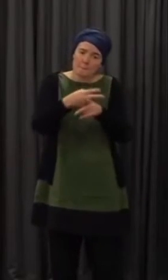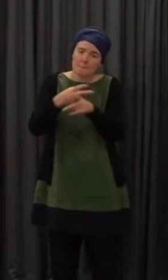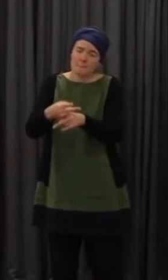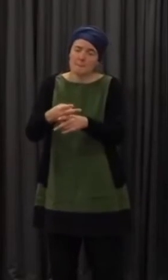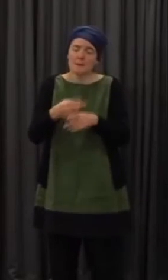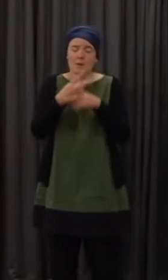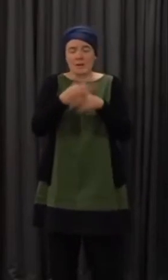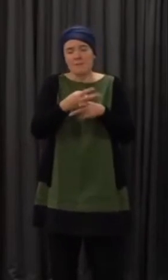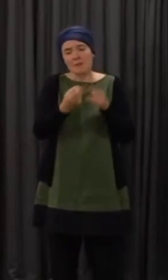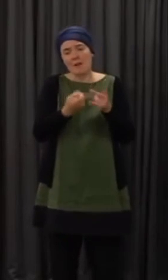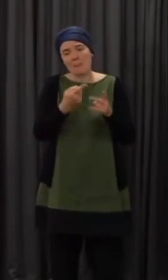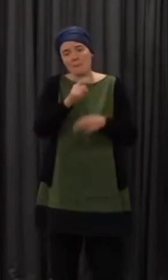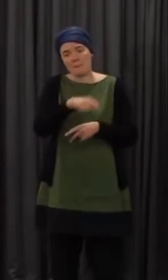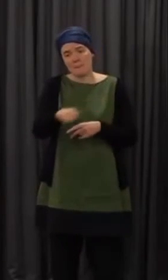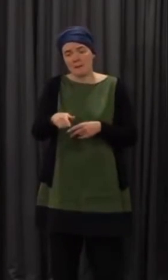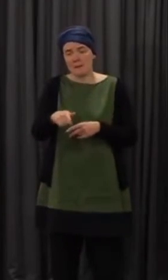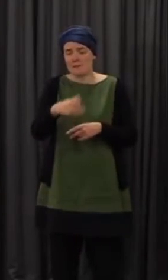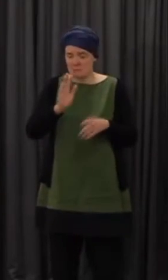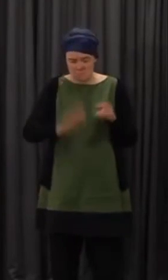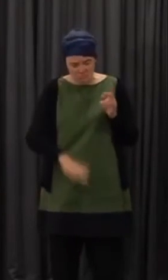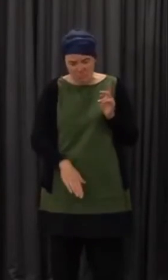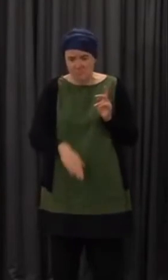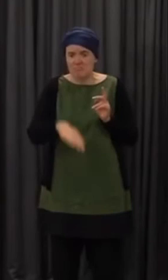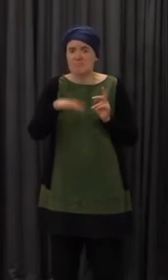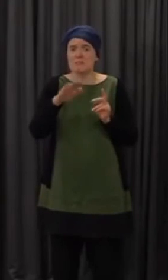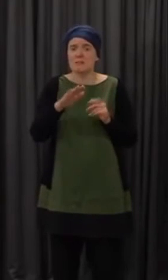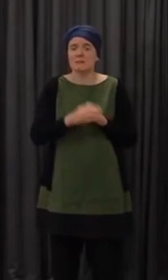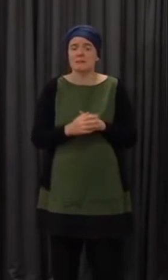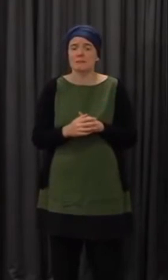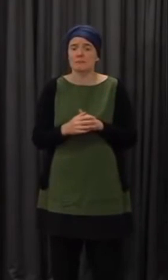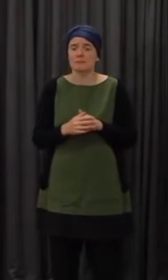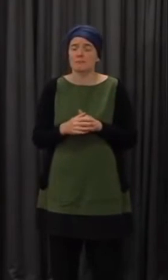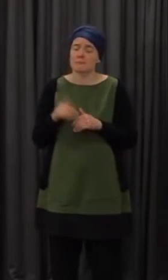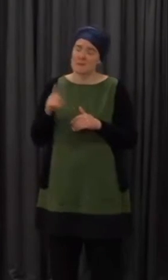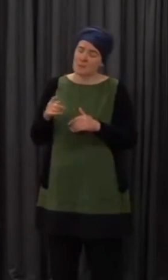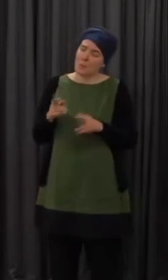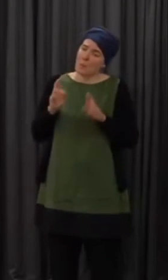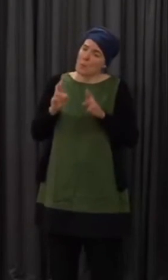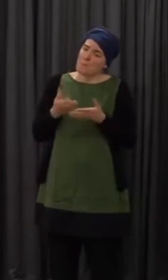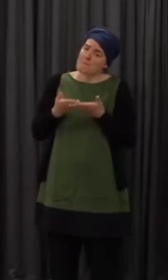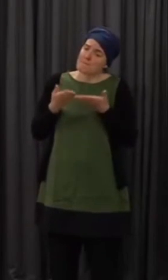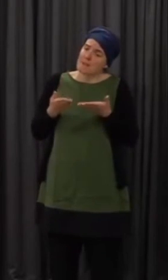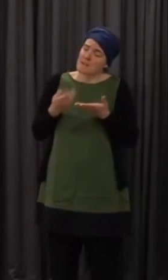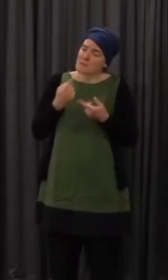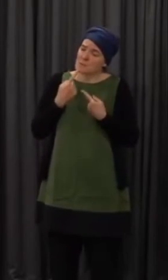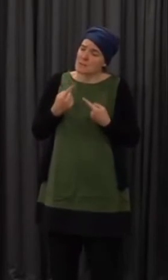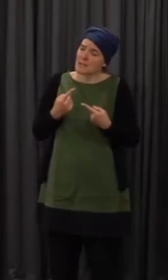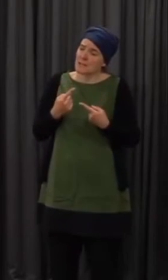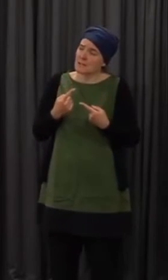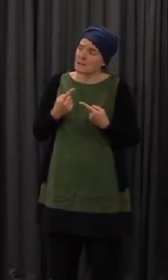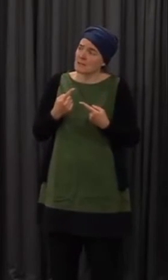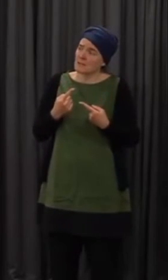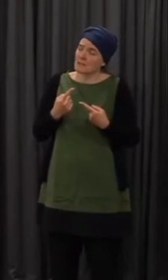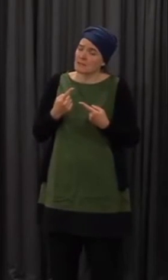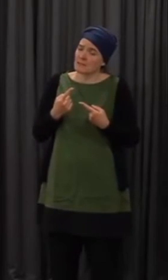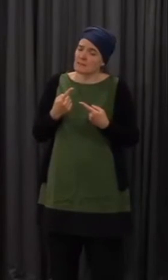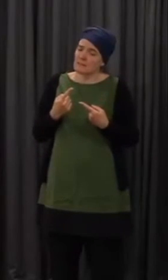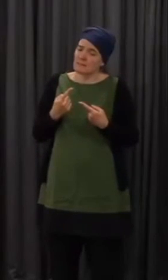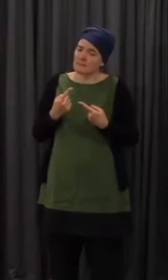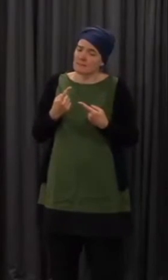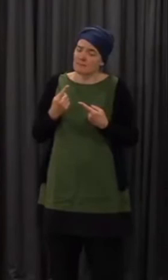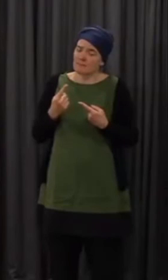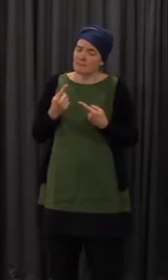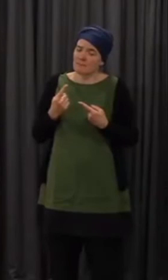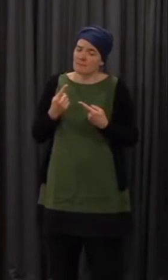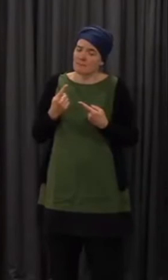other people, sometimes from a very young age. And I hope it is fair to say that a decade and more after we first